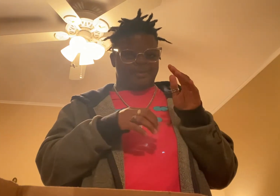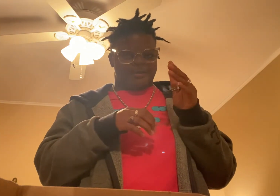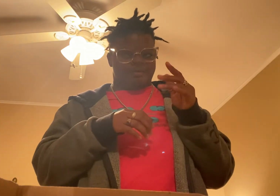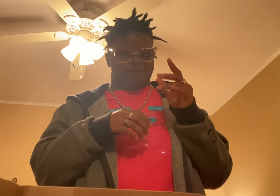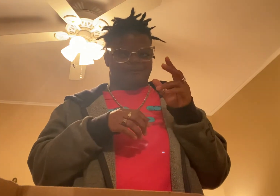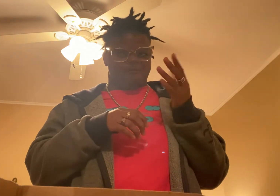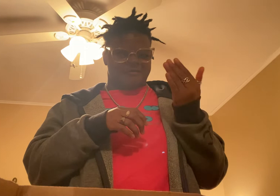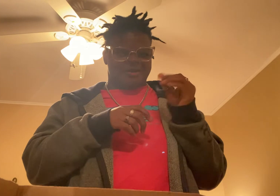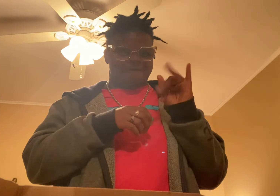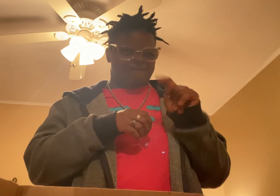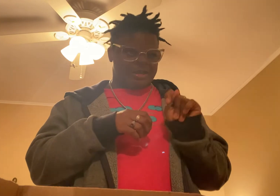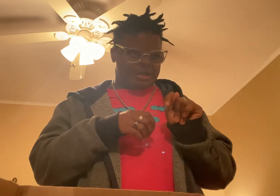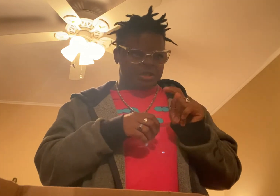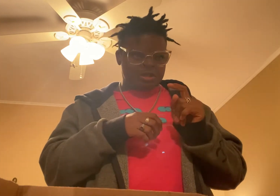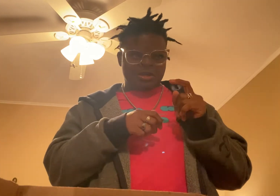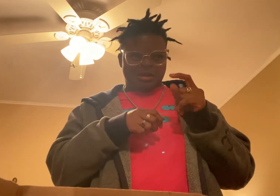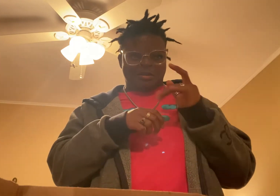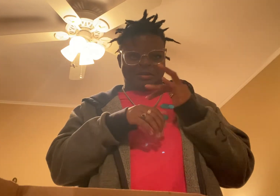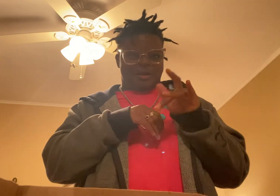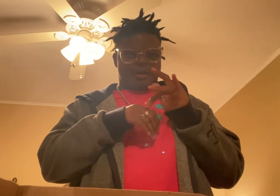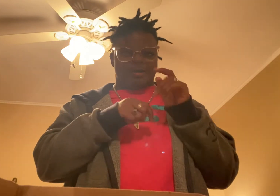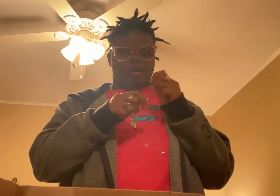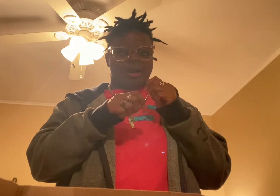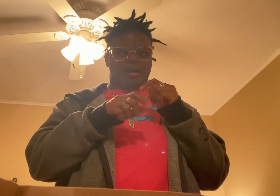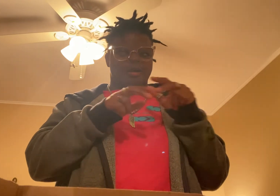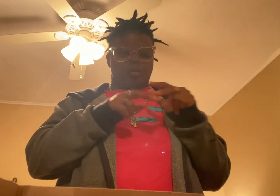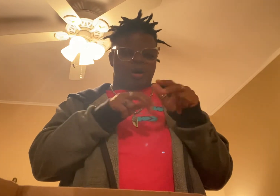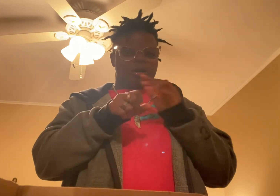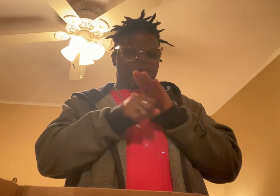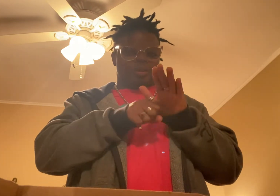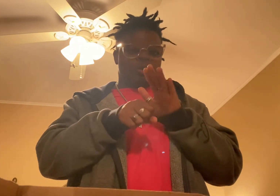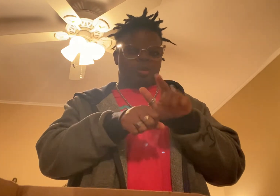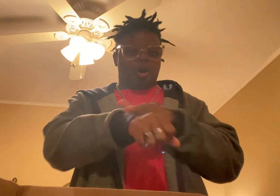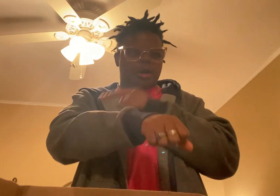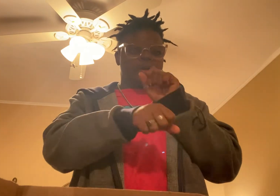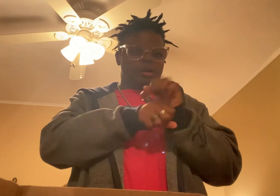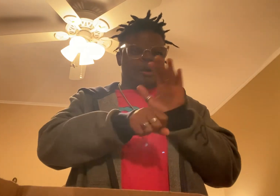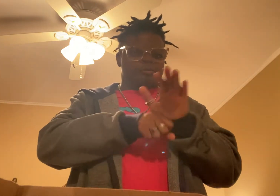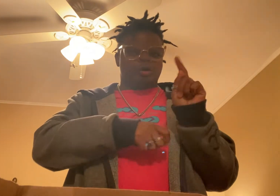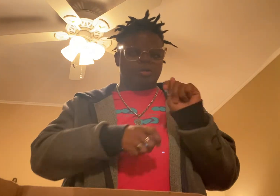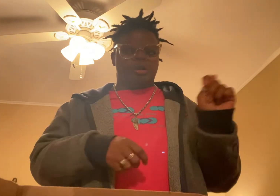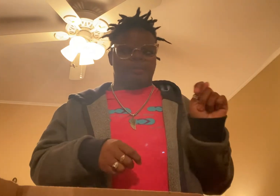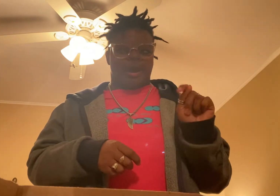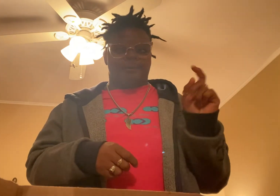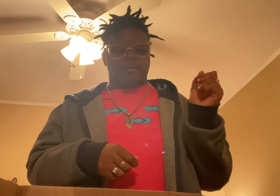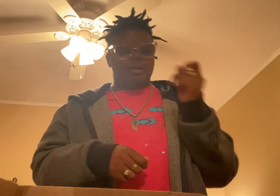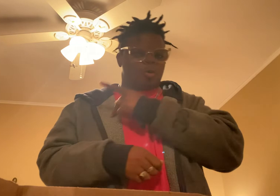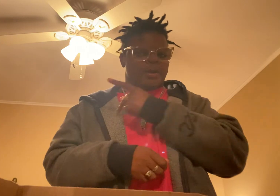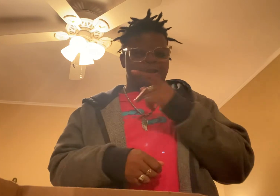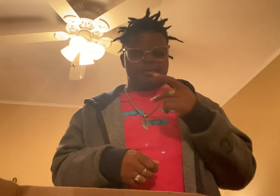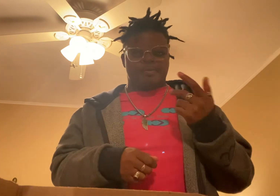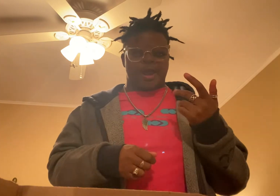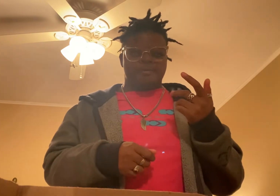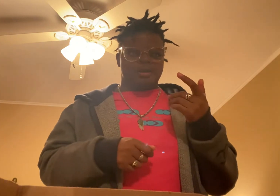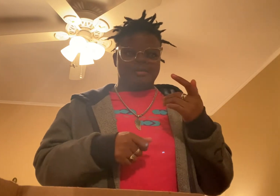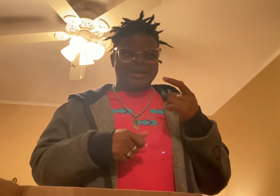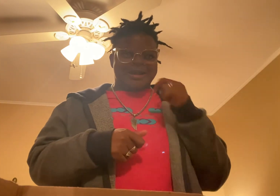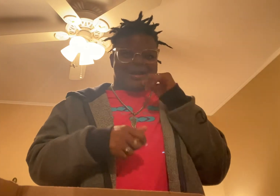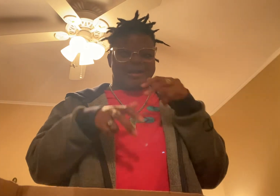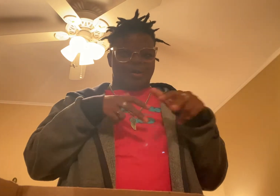maybe 15 feet. And I could walk long enough to go to the bathroom and go back to bed, but I didn't want to